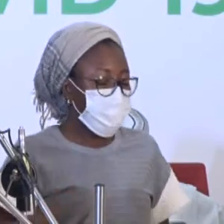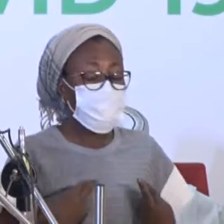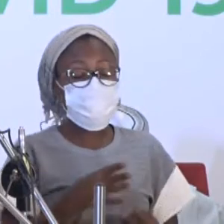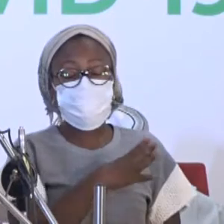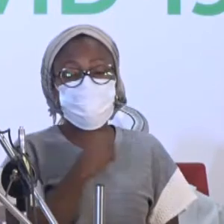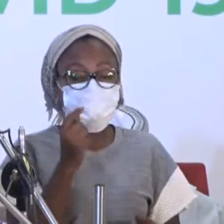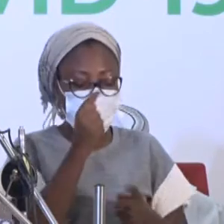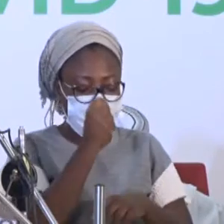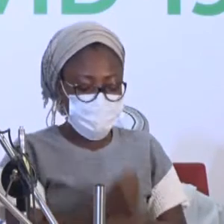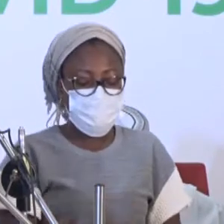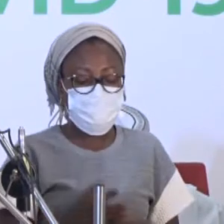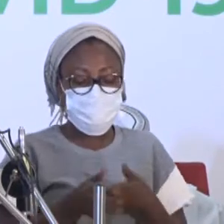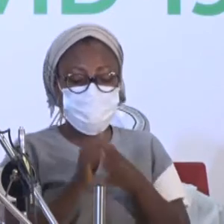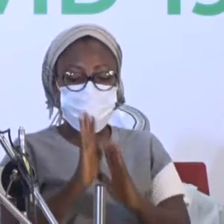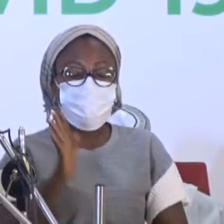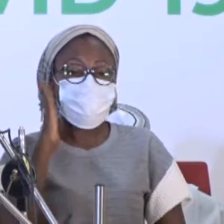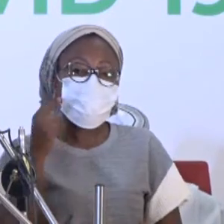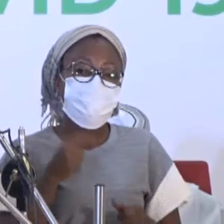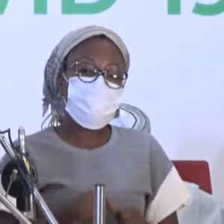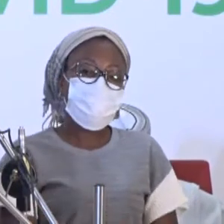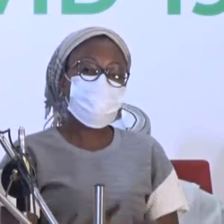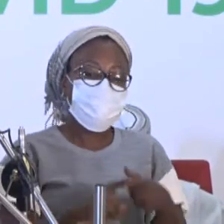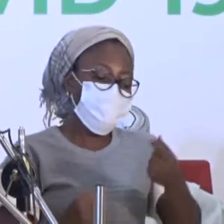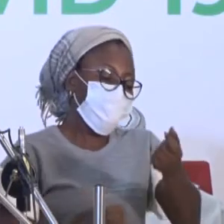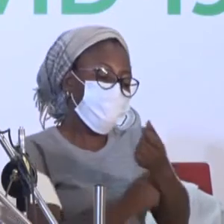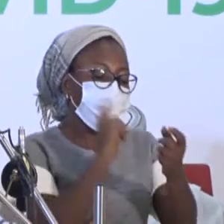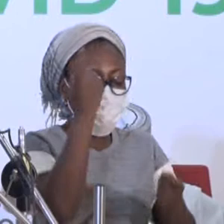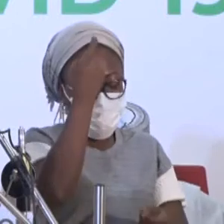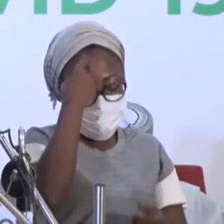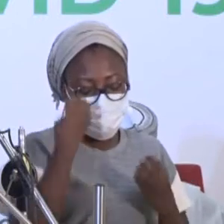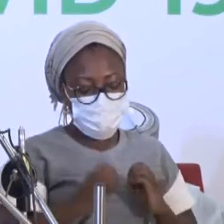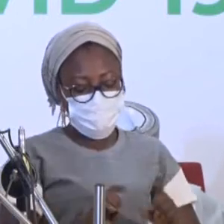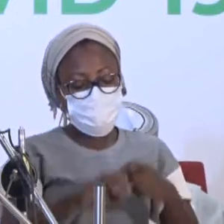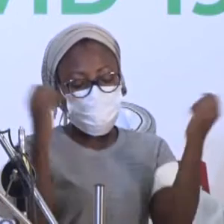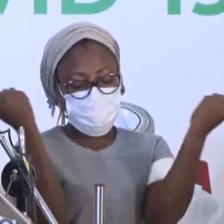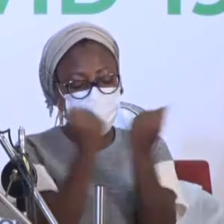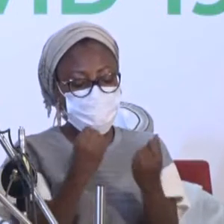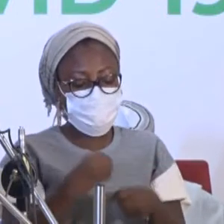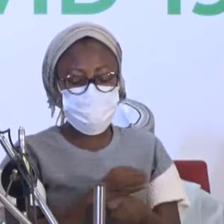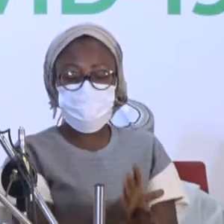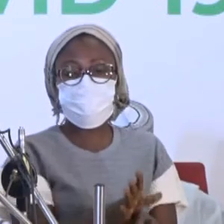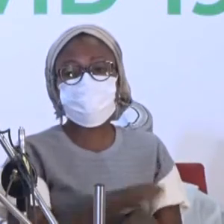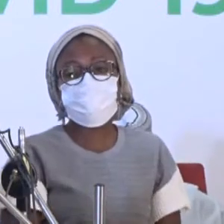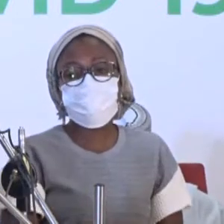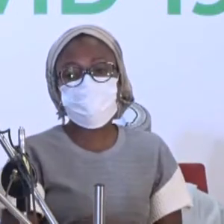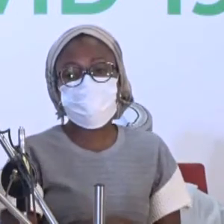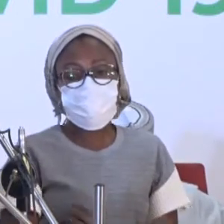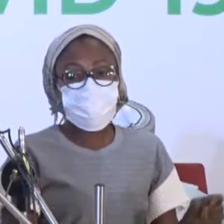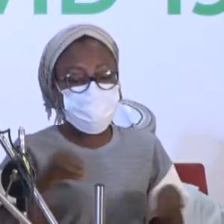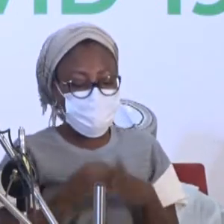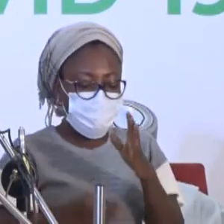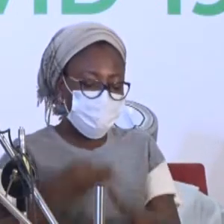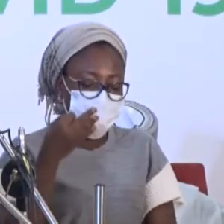leaders will continue to support government's efforts to fight the COVID-19 pandemic. He